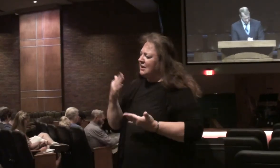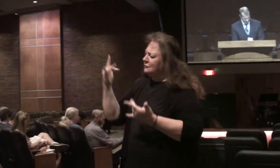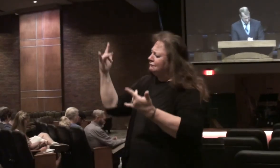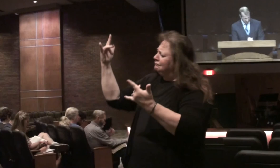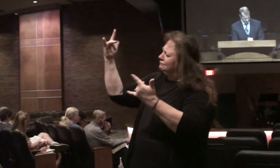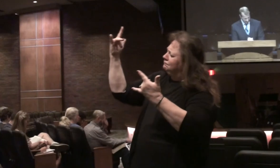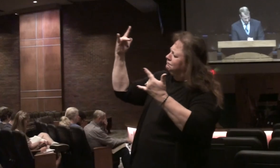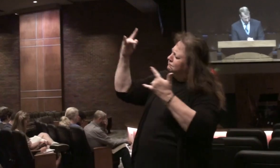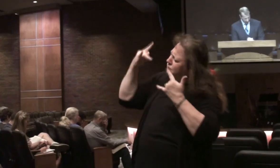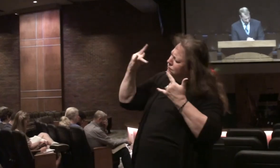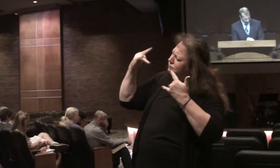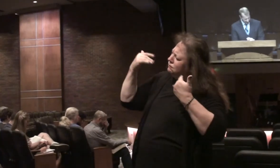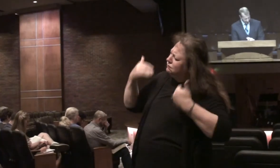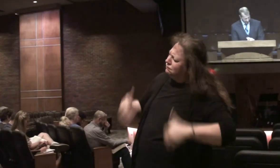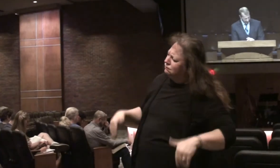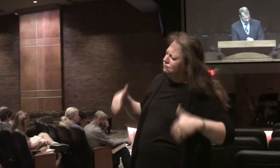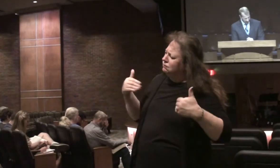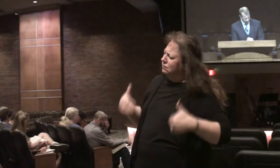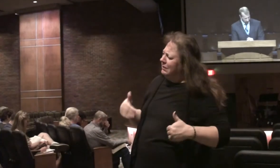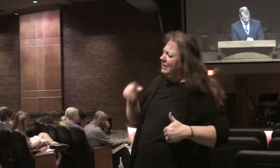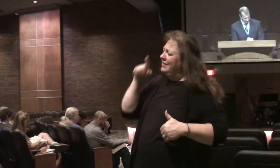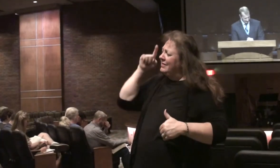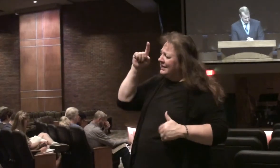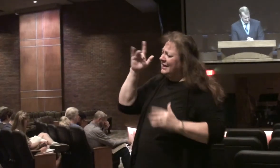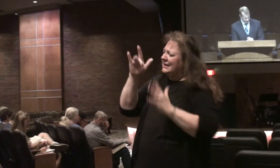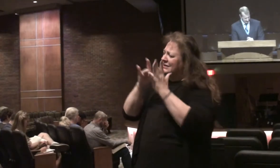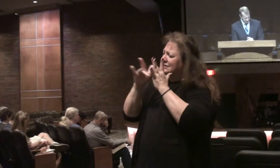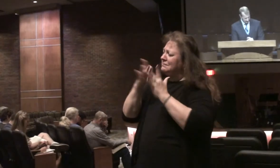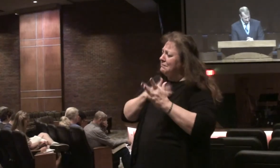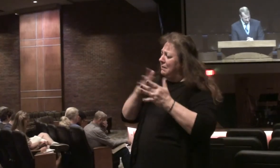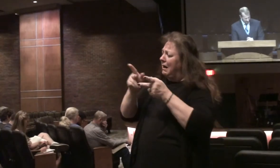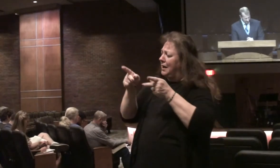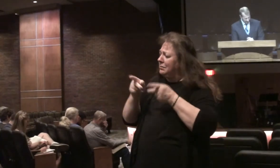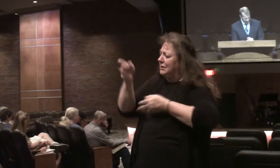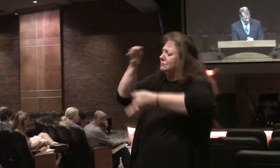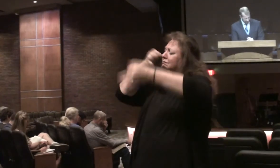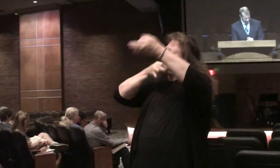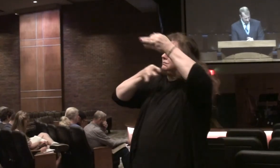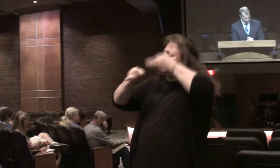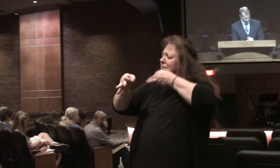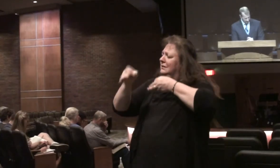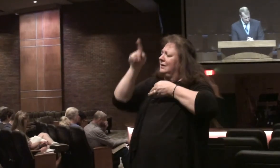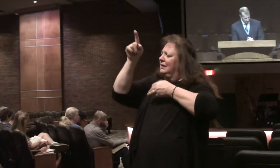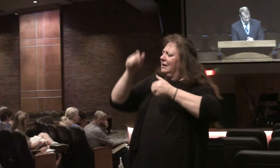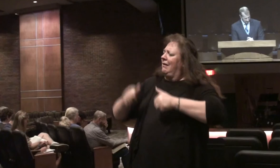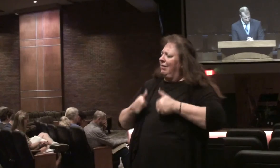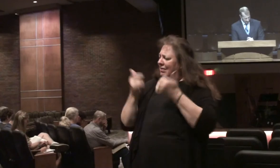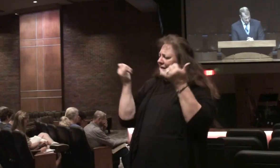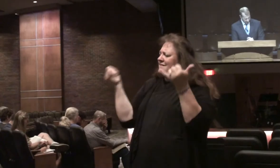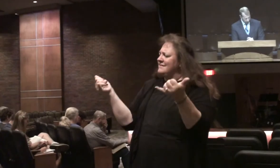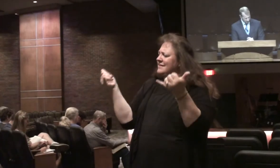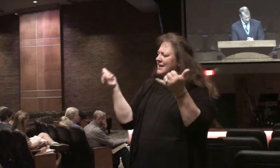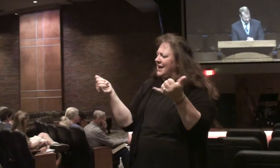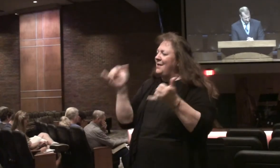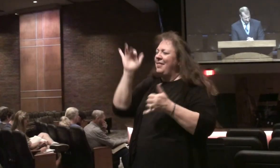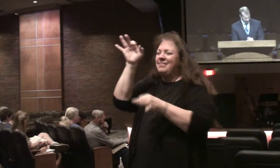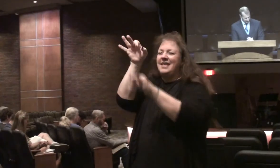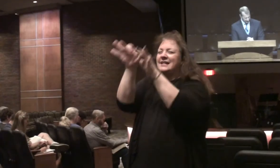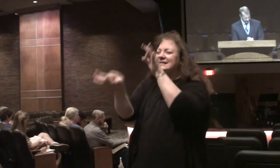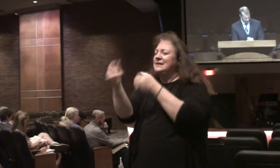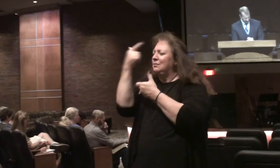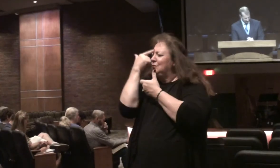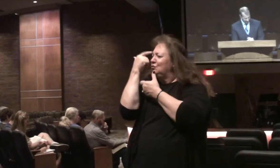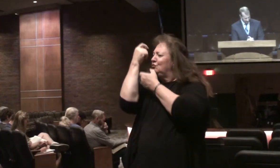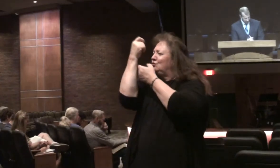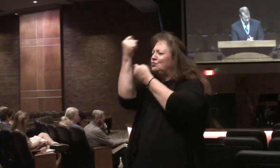us, that Christ died in our place. He lives today. That simple faith